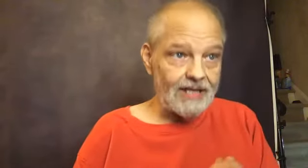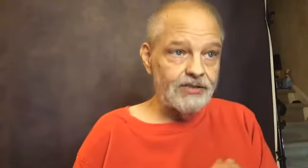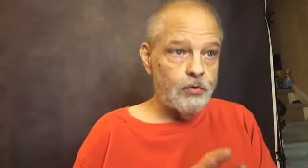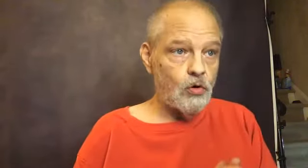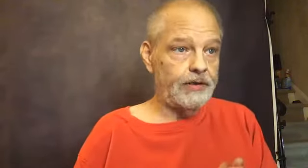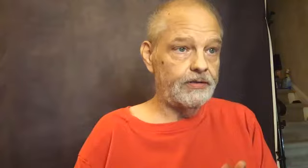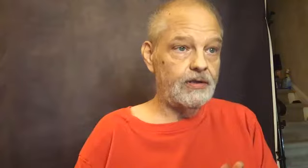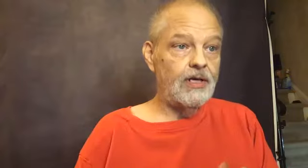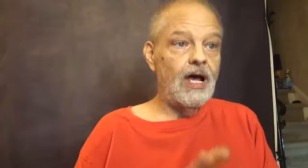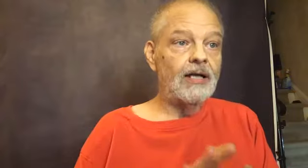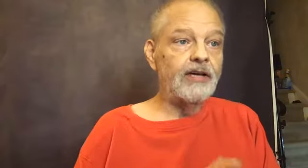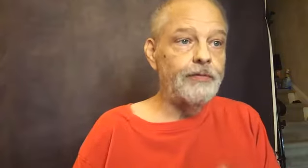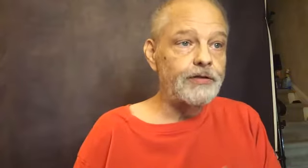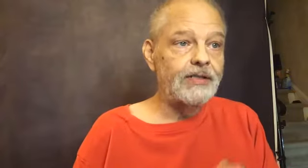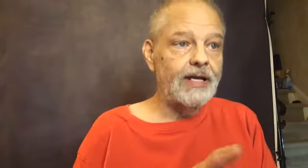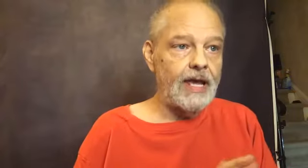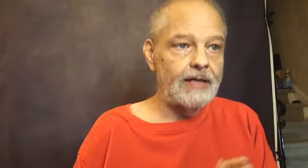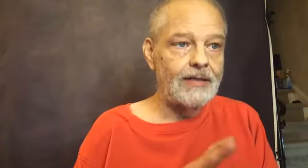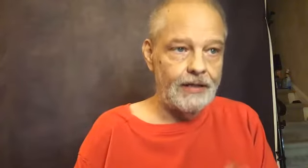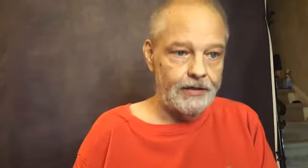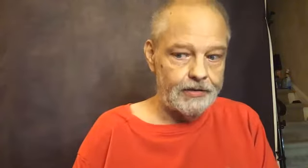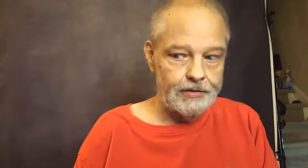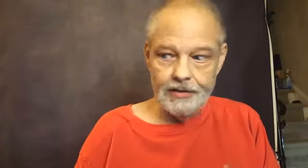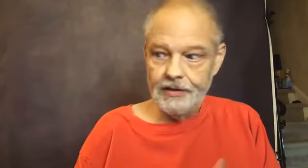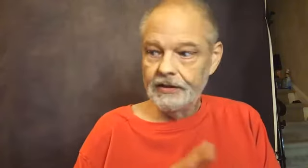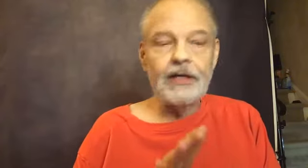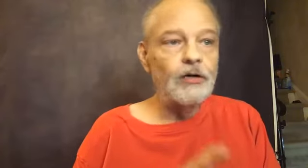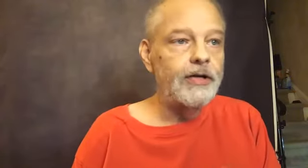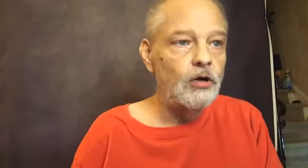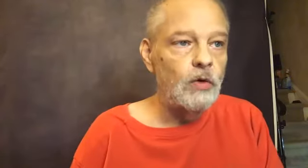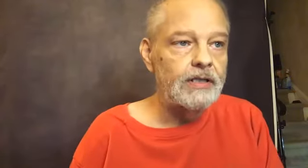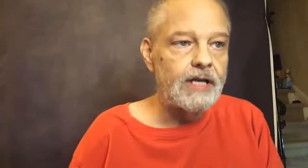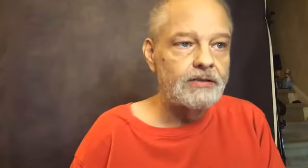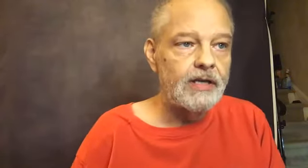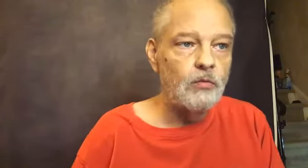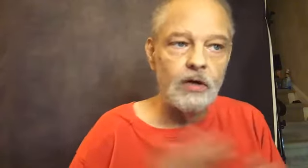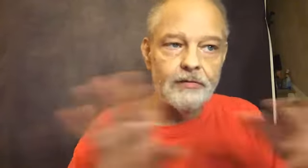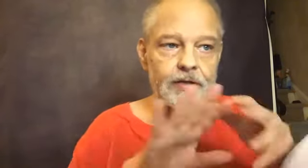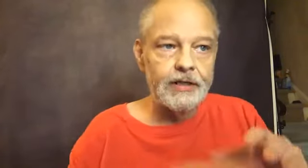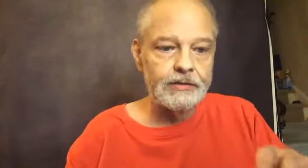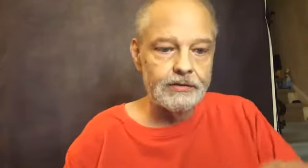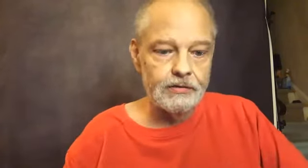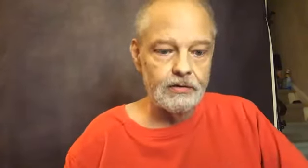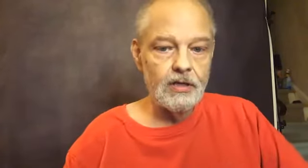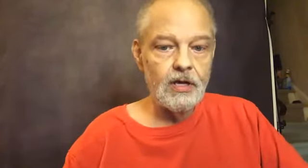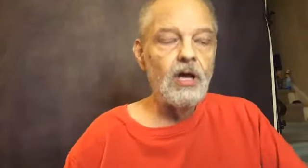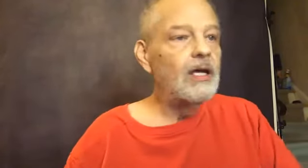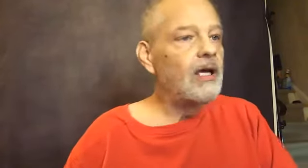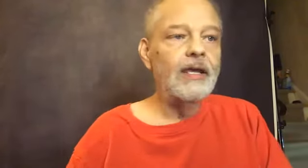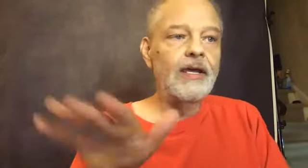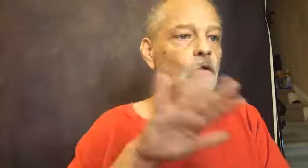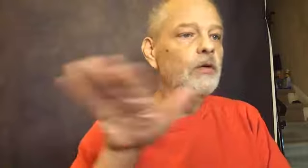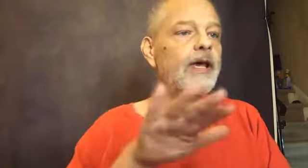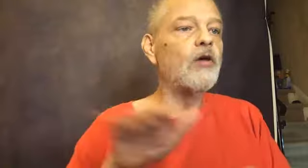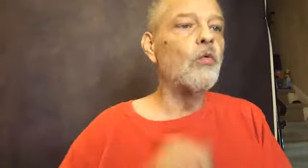That's the point. A deaf person can't hear. They don't care what it sounds like, whatever it is. They only care what